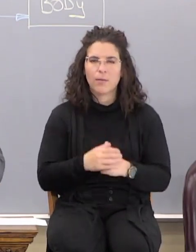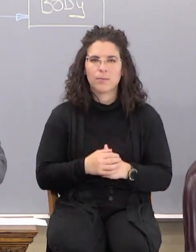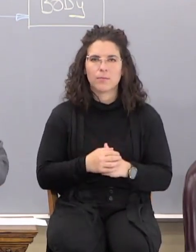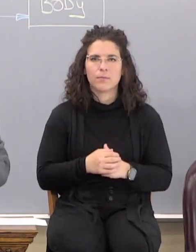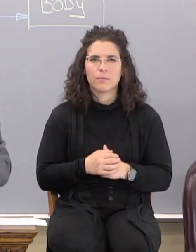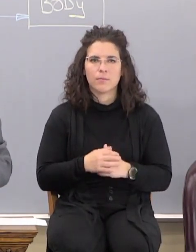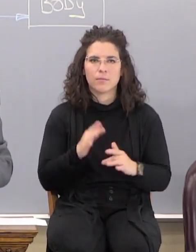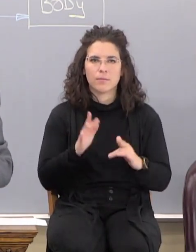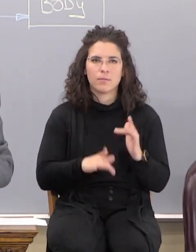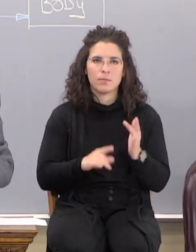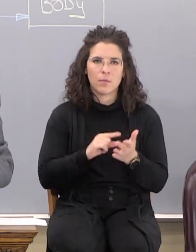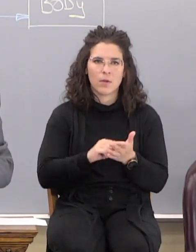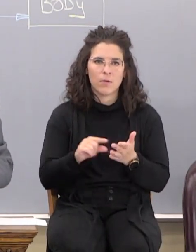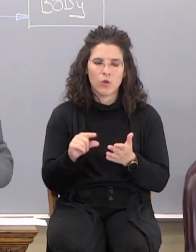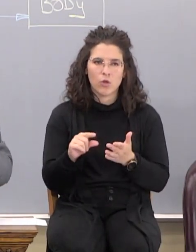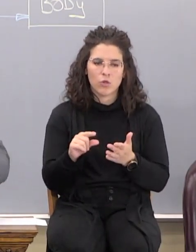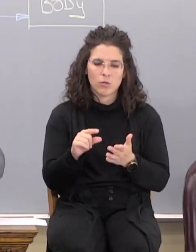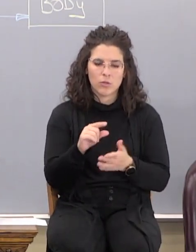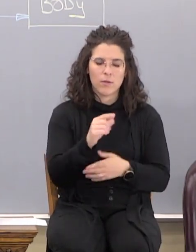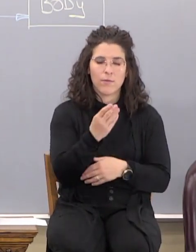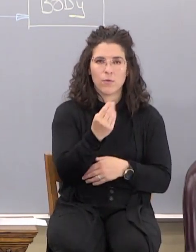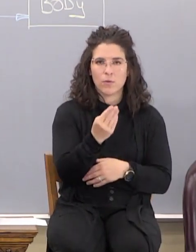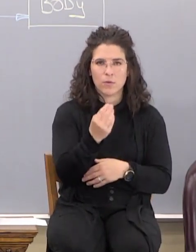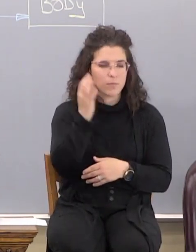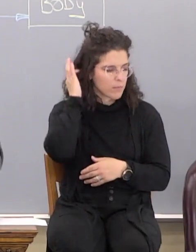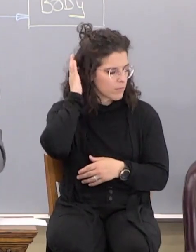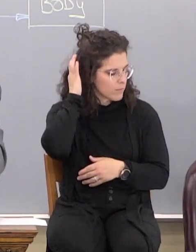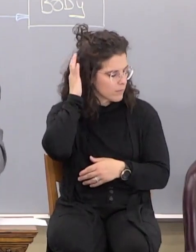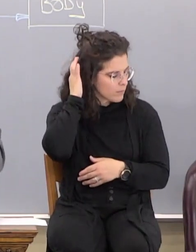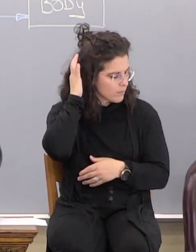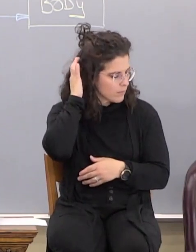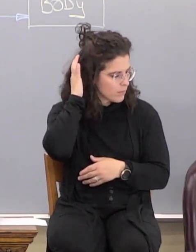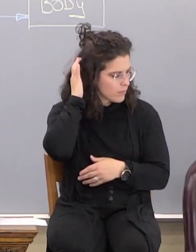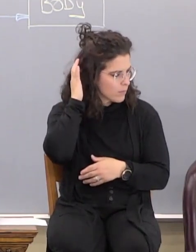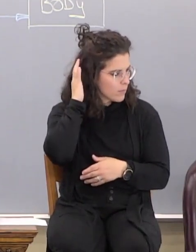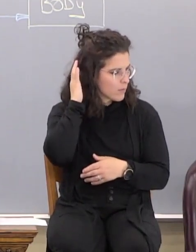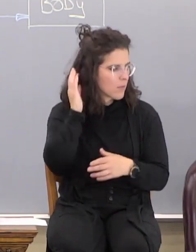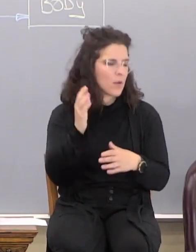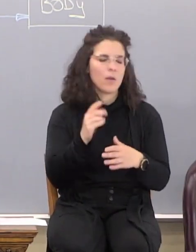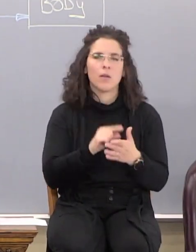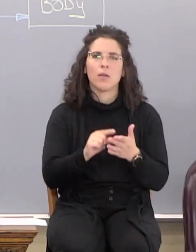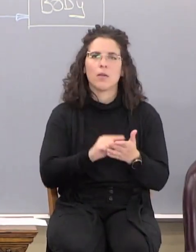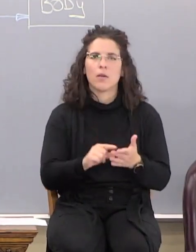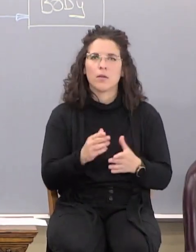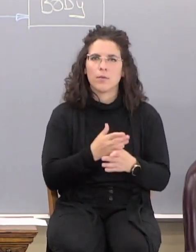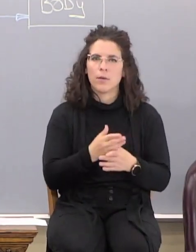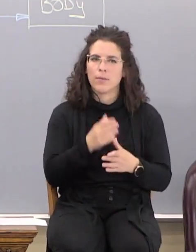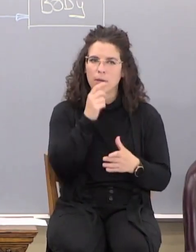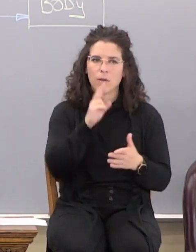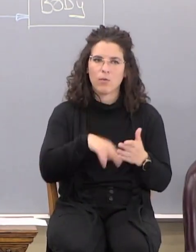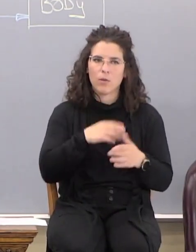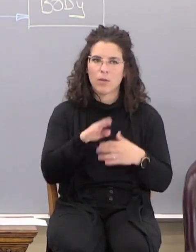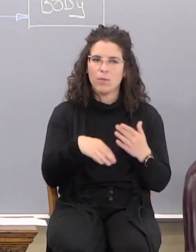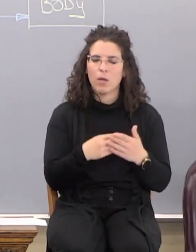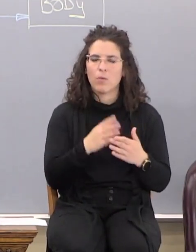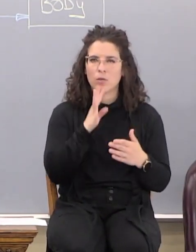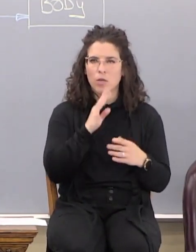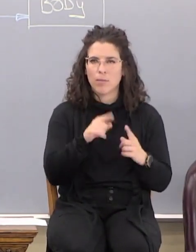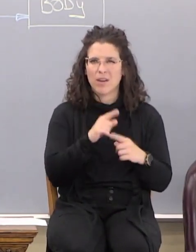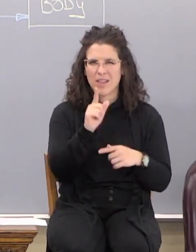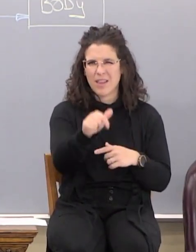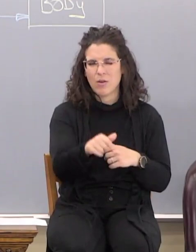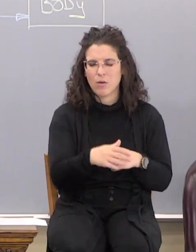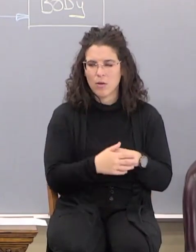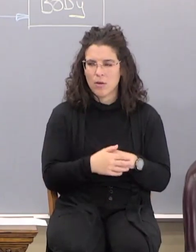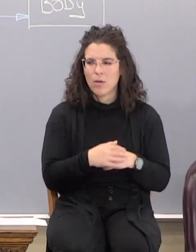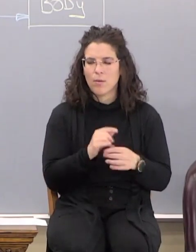verse number 14, in the verses in between, I'm not going to read them all. We'll talk about them later. But what he does in